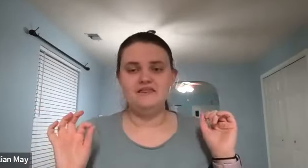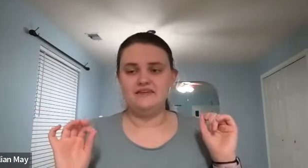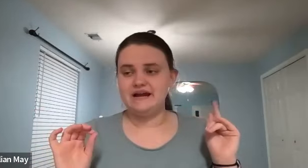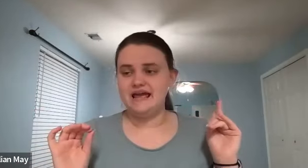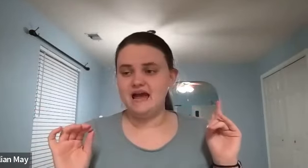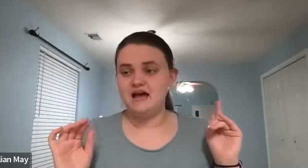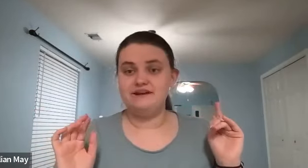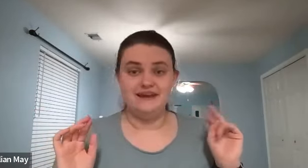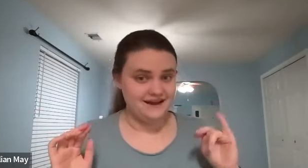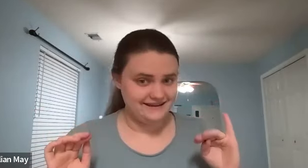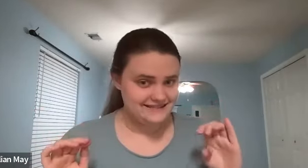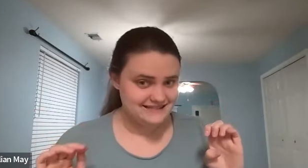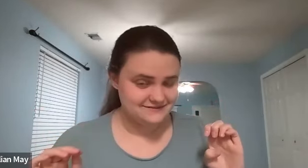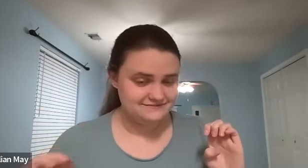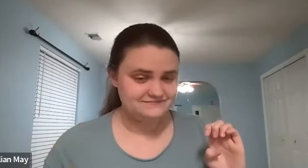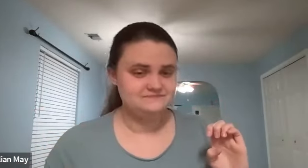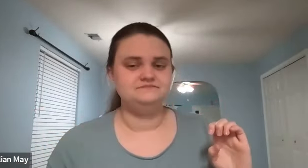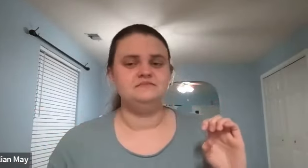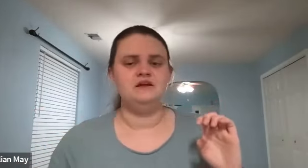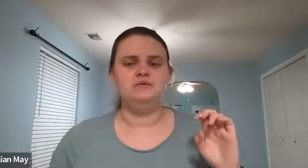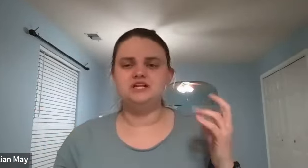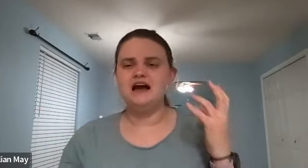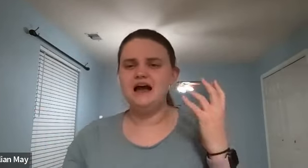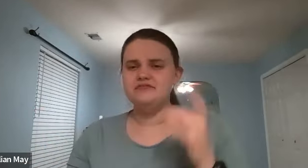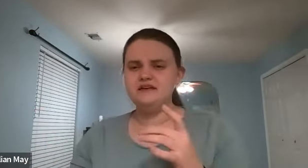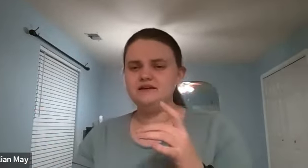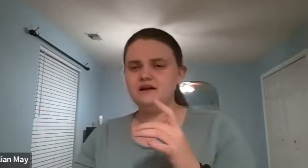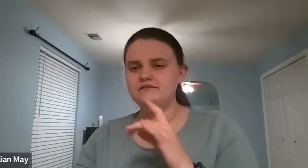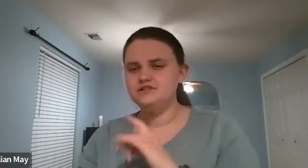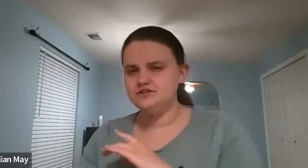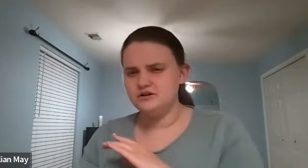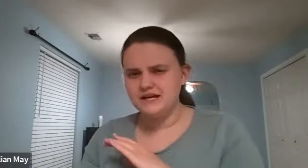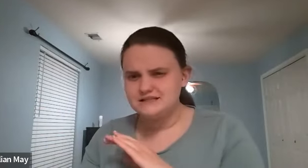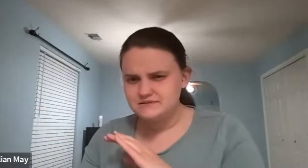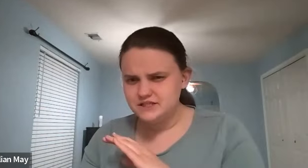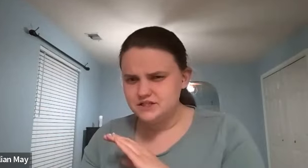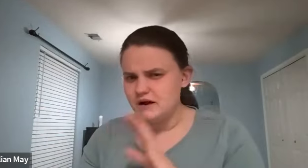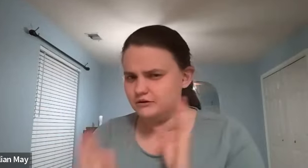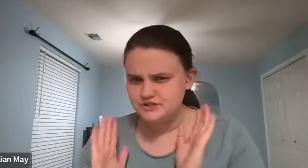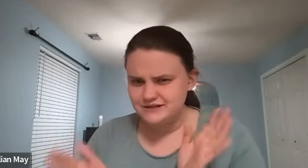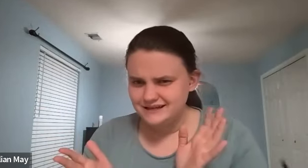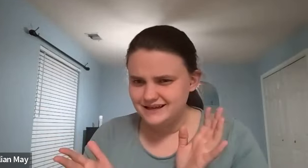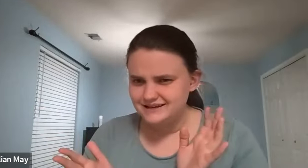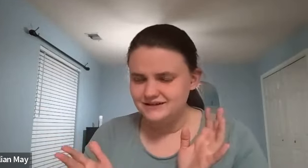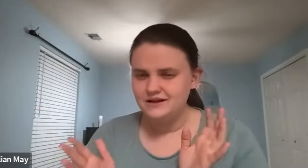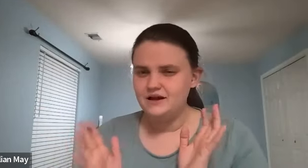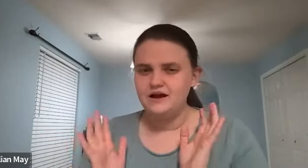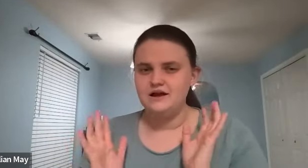Then I have nice, which I think I've showed y'all nice to meet you. I will do it again.